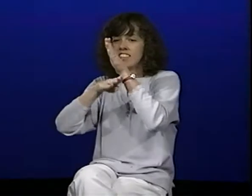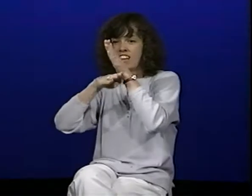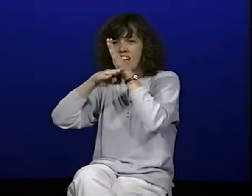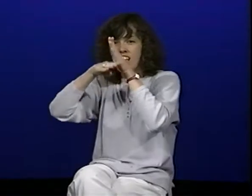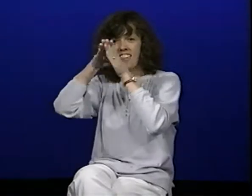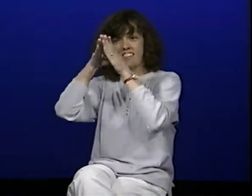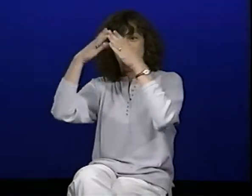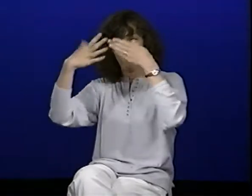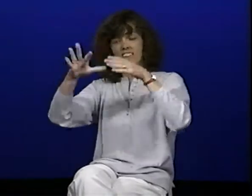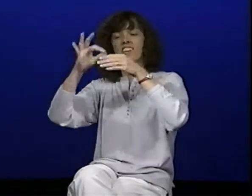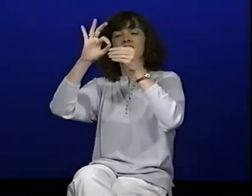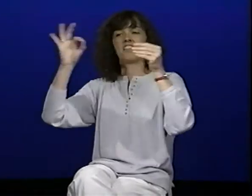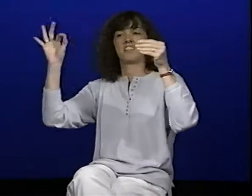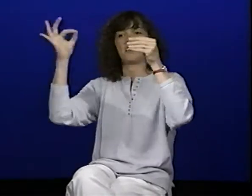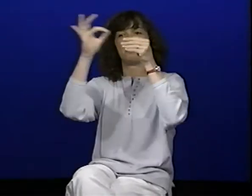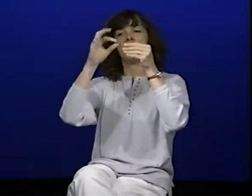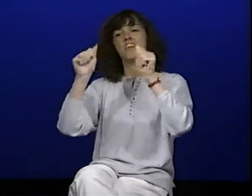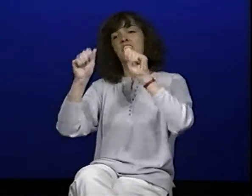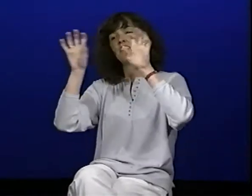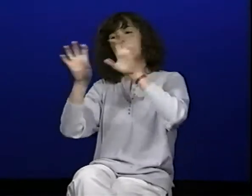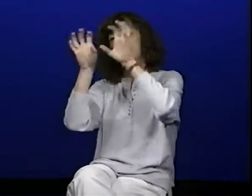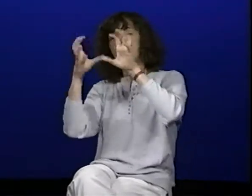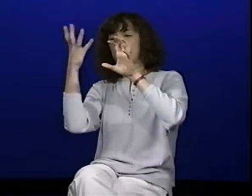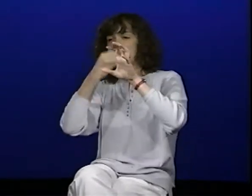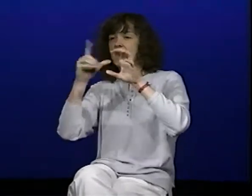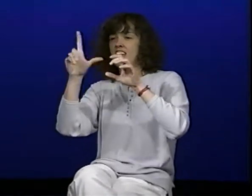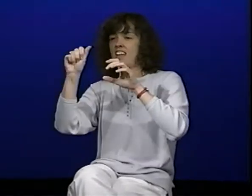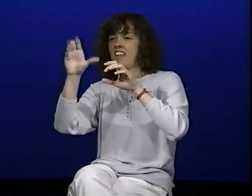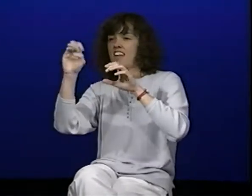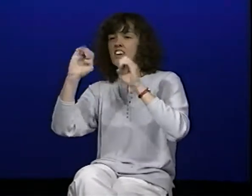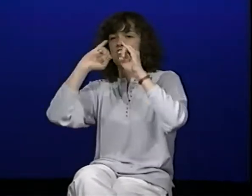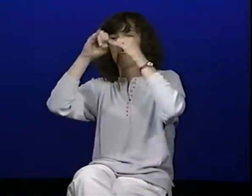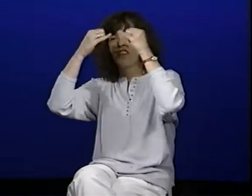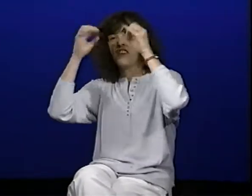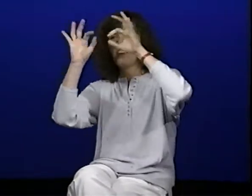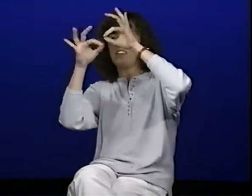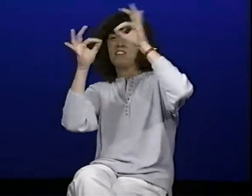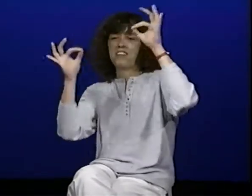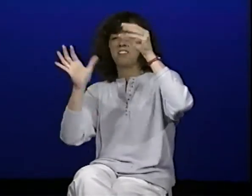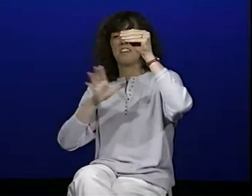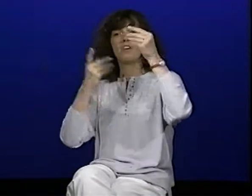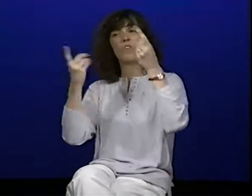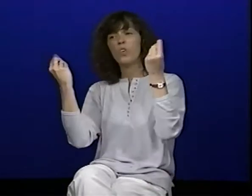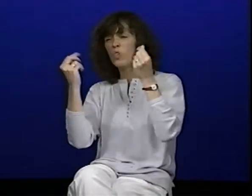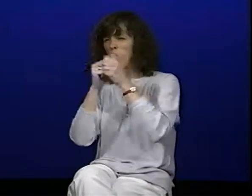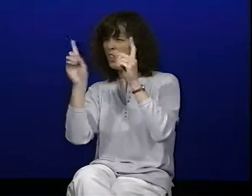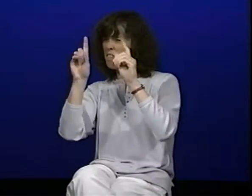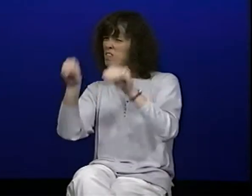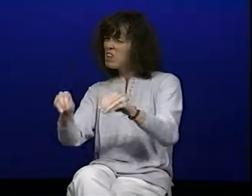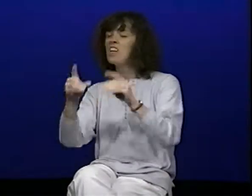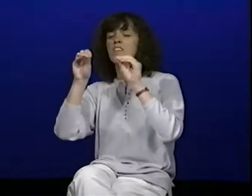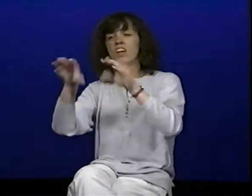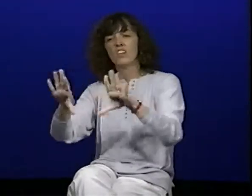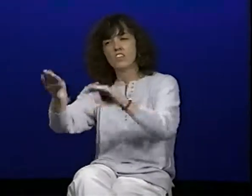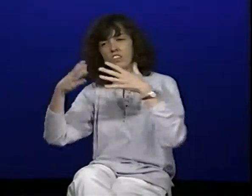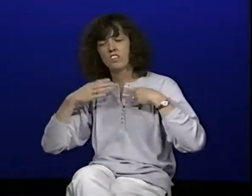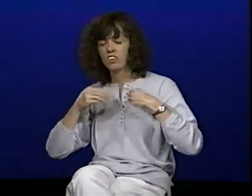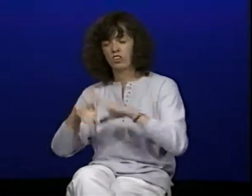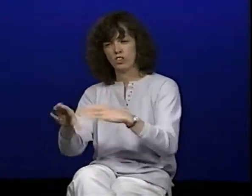inside out, and stuff it with the petals, and sew the top shut. You can decorate it with lace and then ribbon. And then